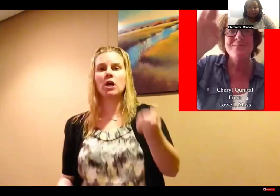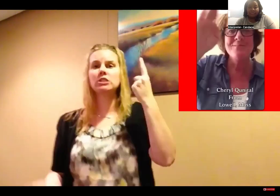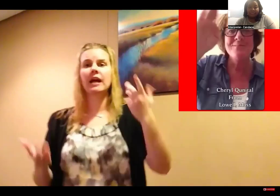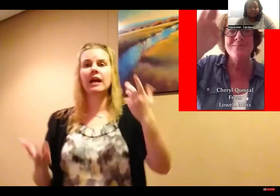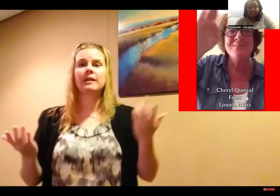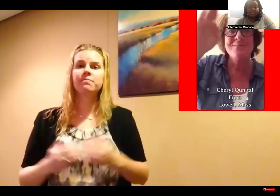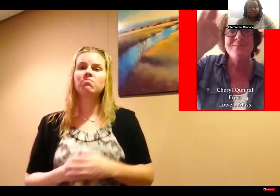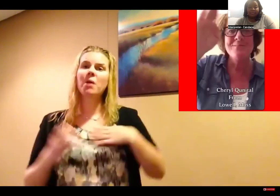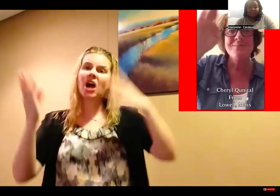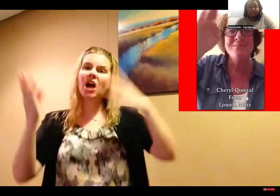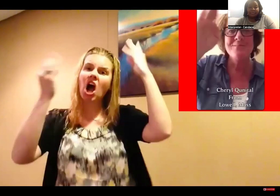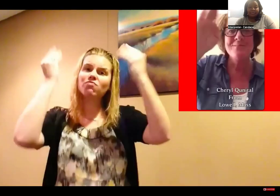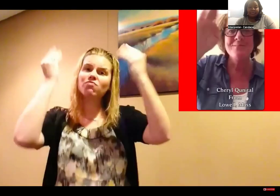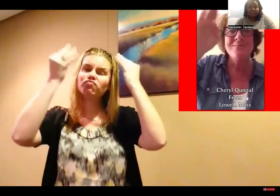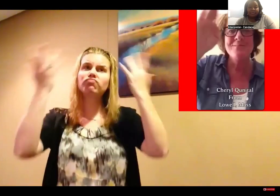rights.